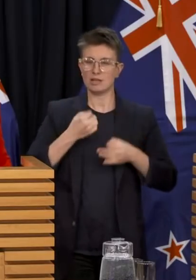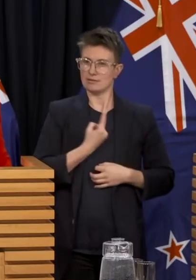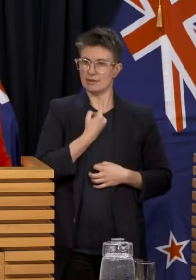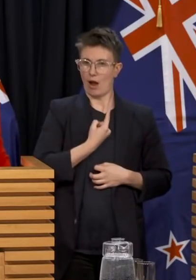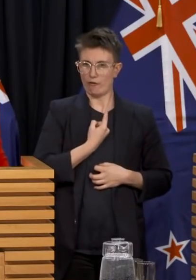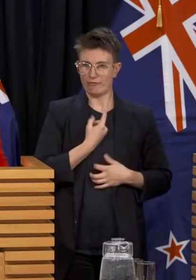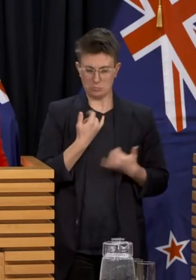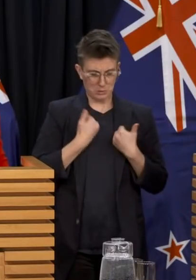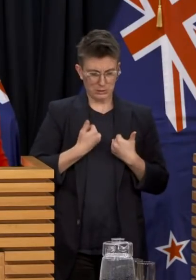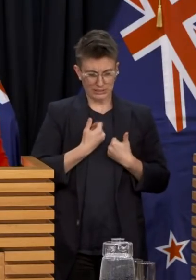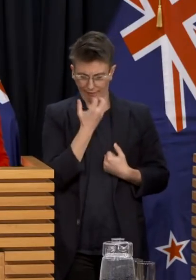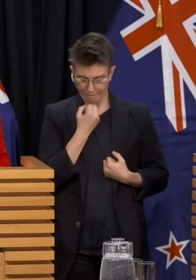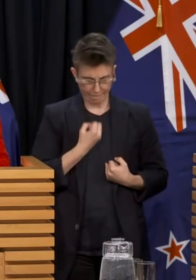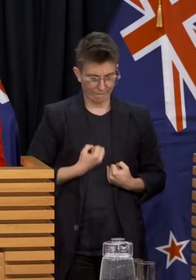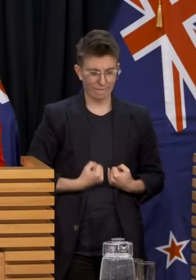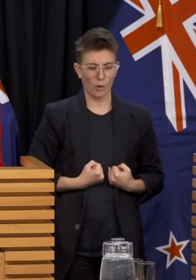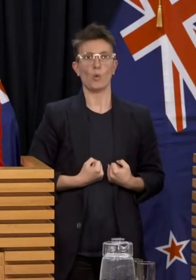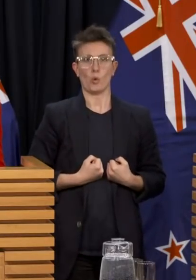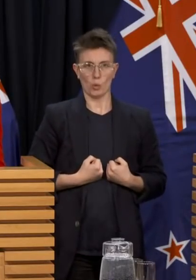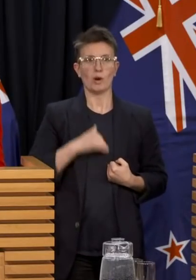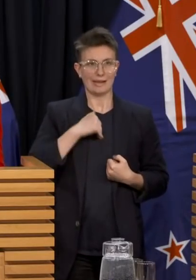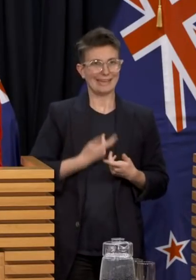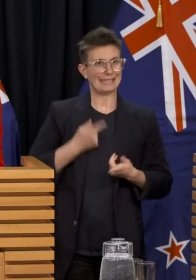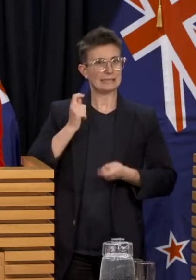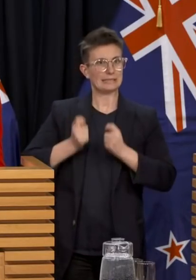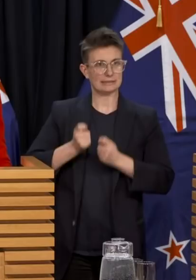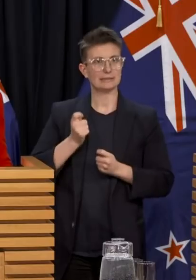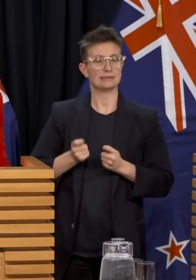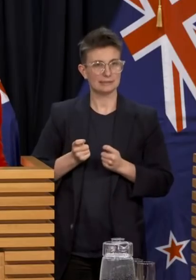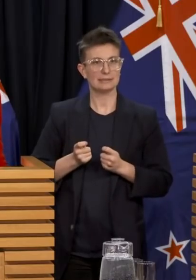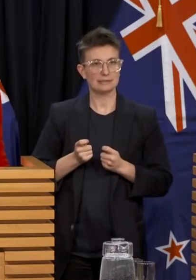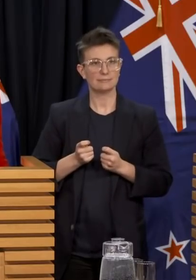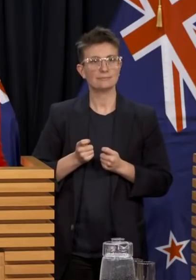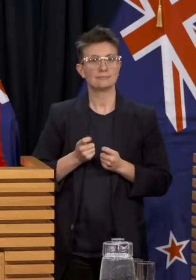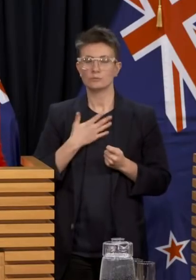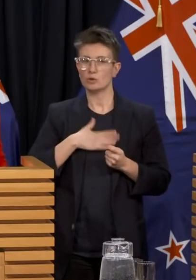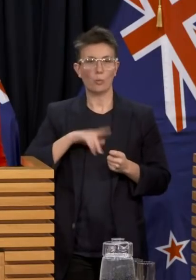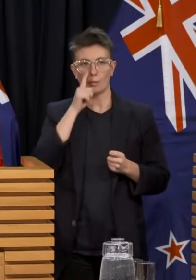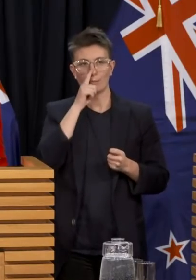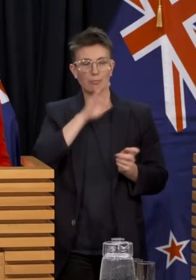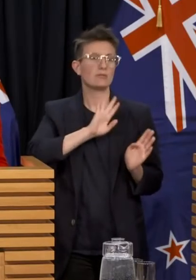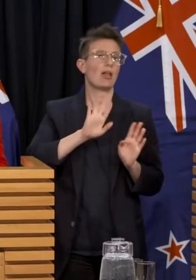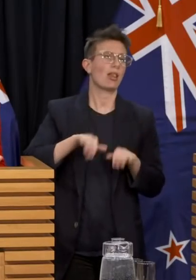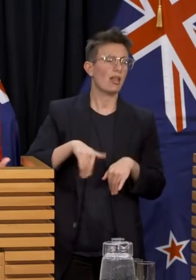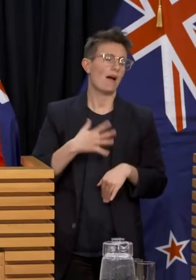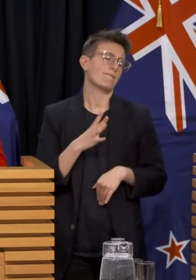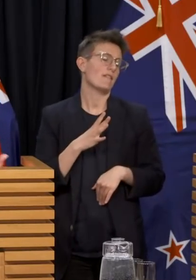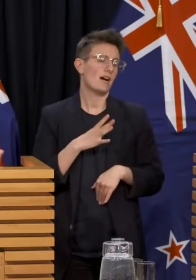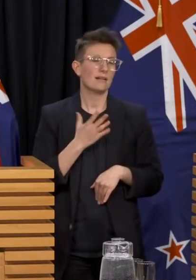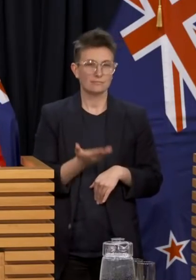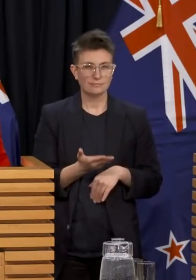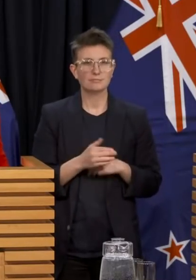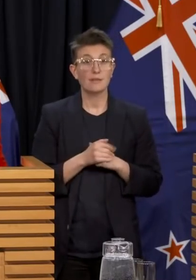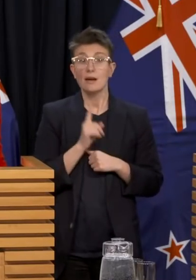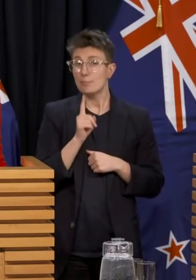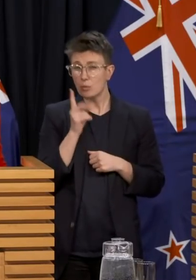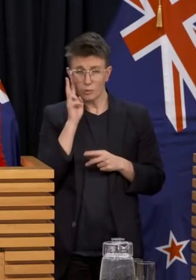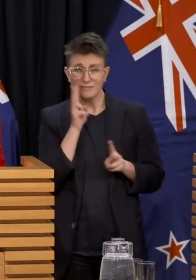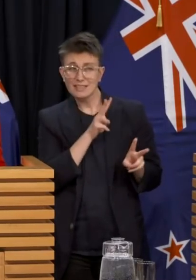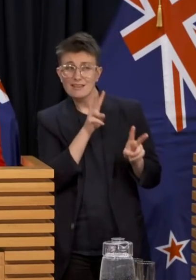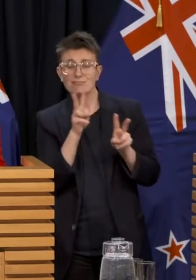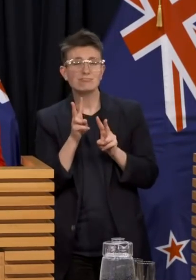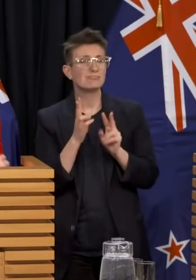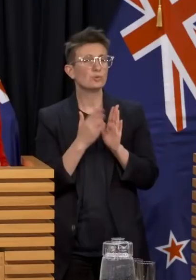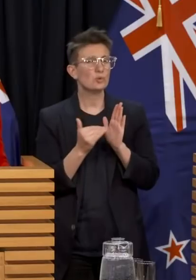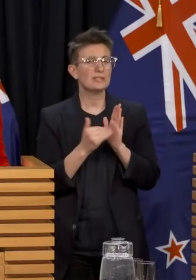category, that they are getting tested. We have seen, however, that there is a bit of a sense that New